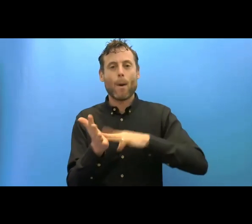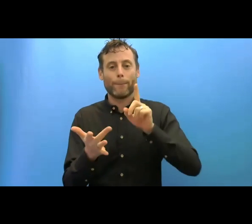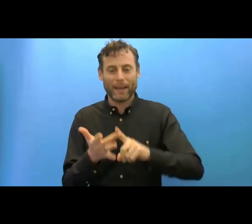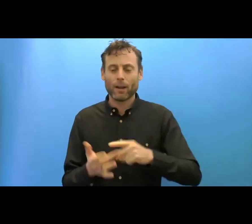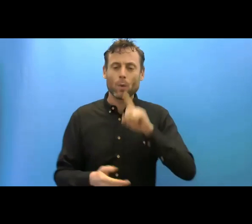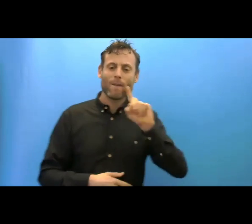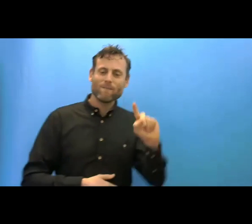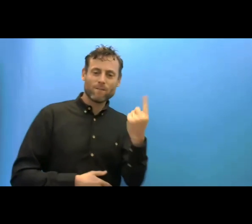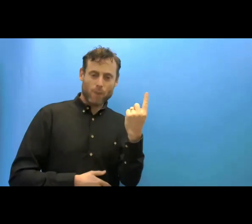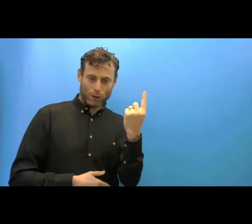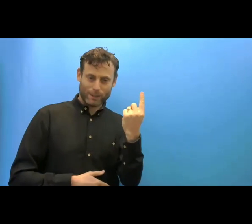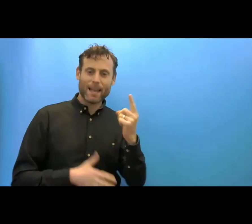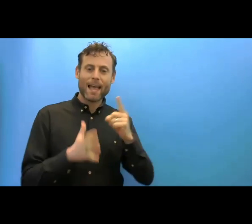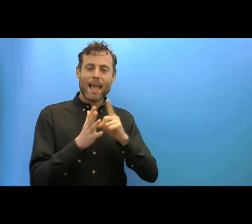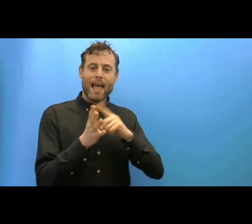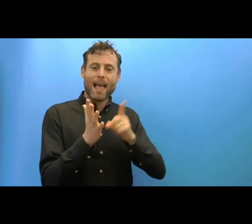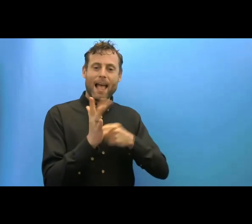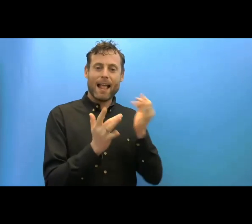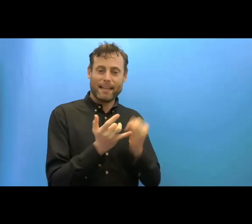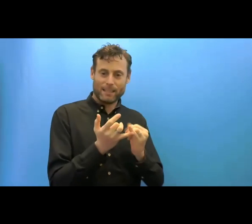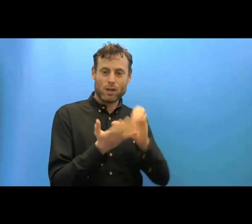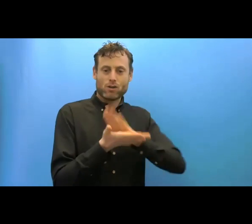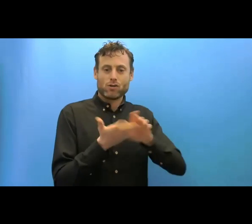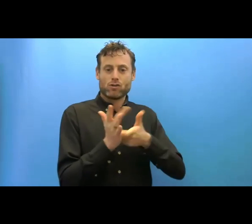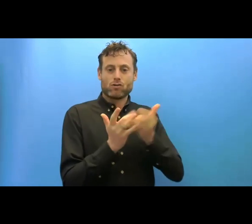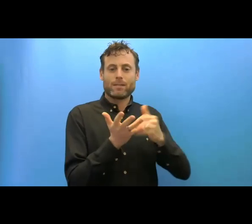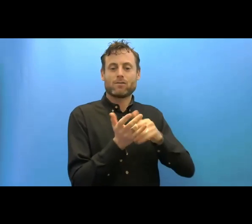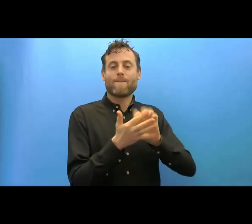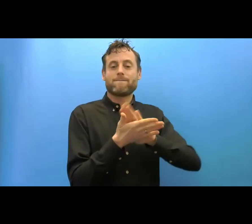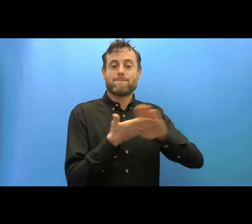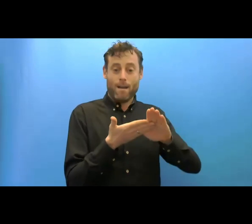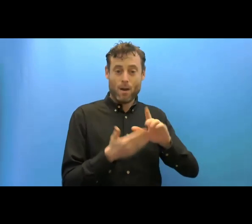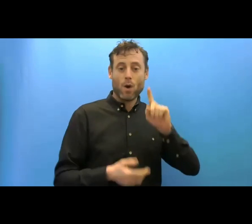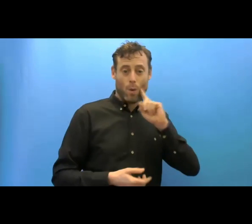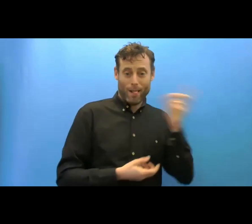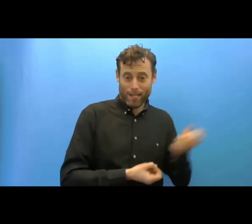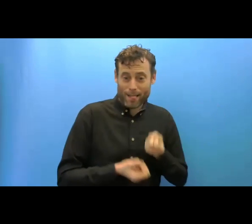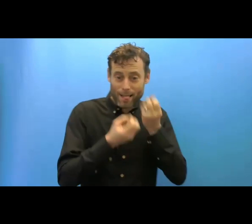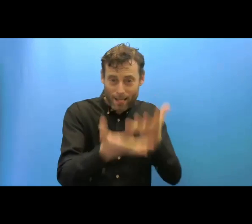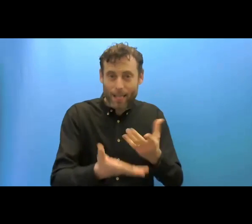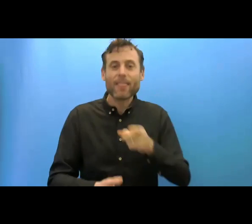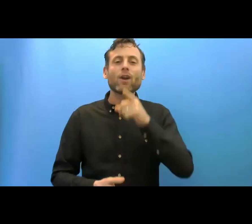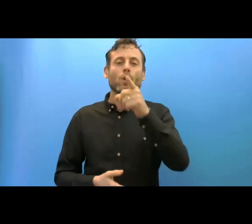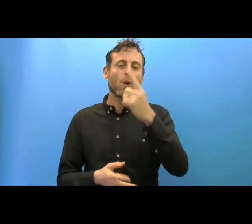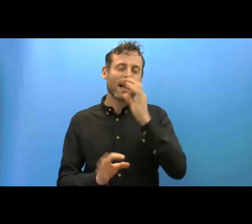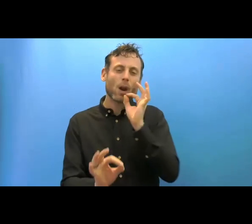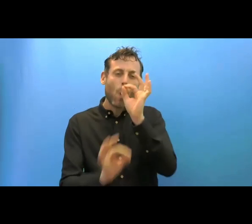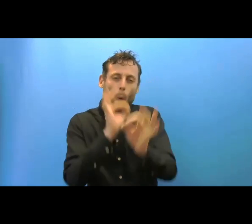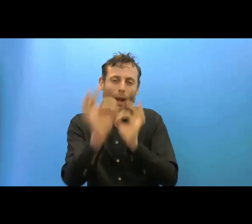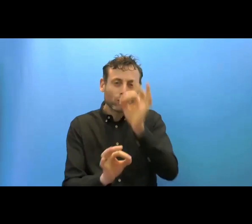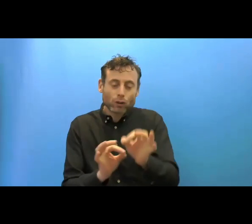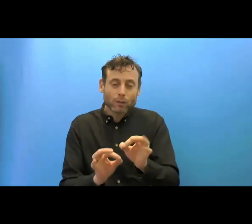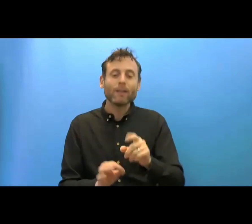first, and then you, dear listener and viewer, have the opportunity to ask them questions. Then there'll be a short